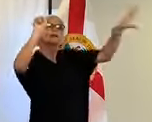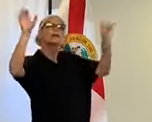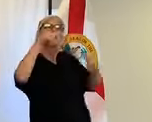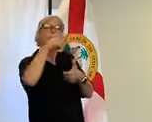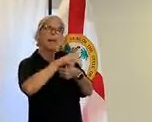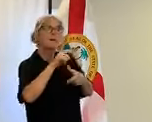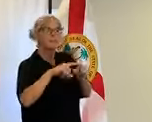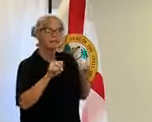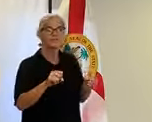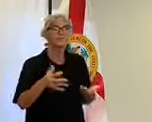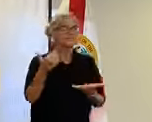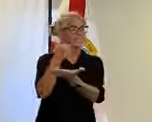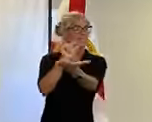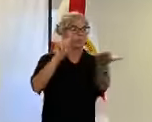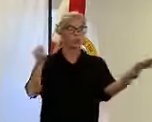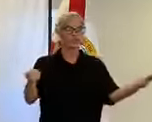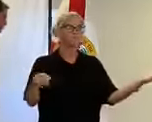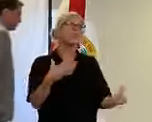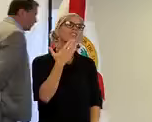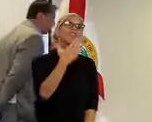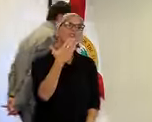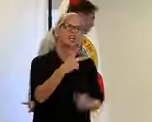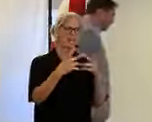all right thank you all very much appreciate it thank you